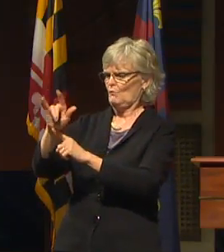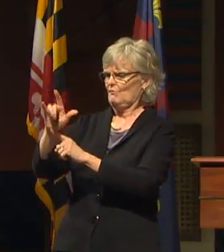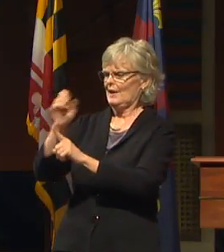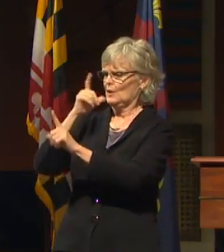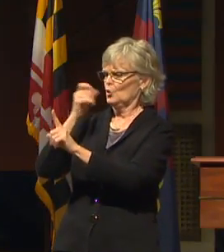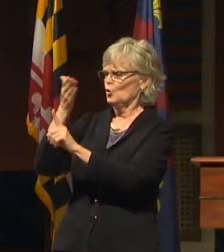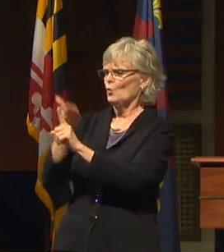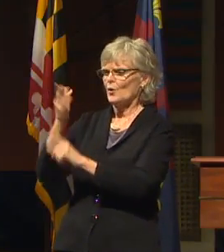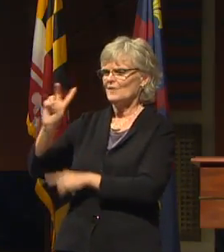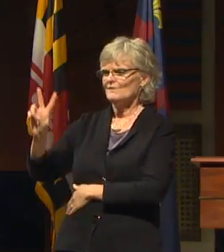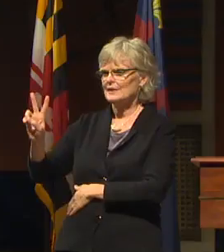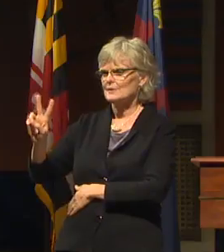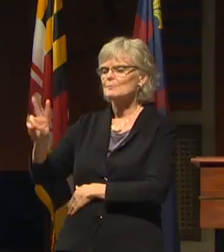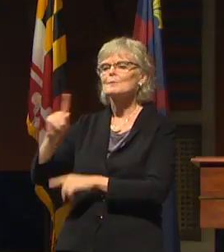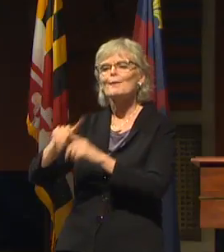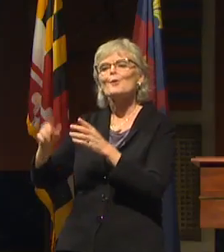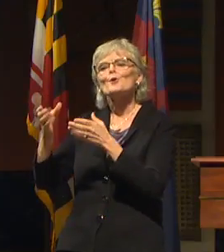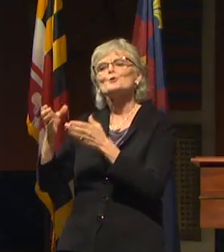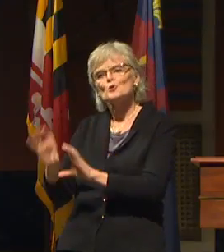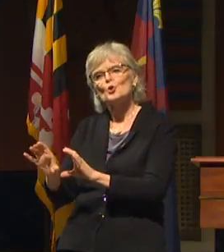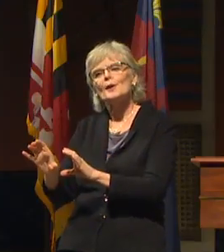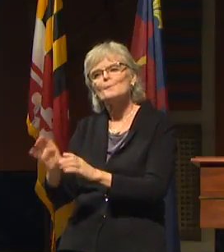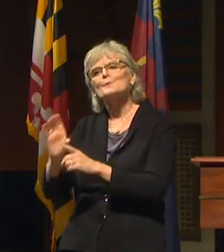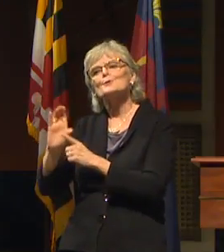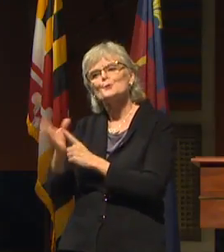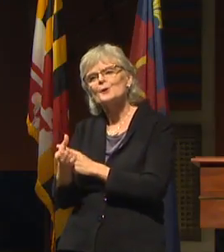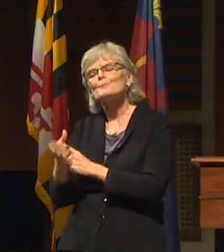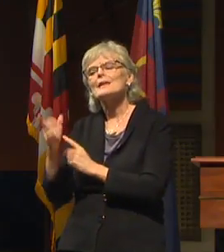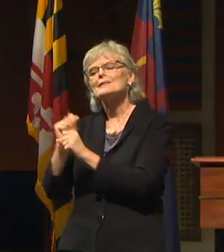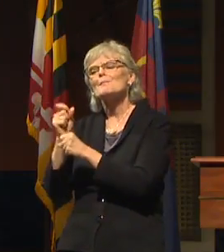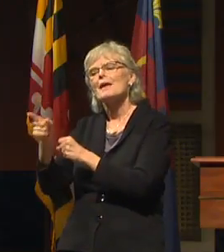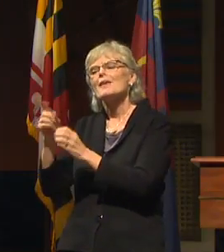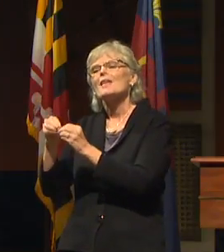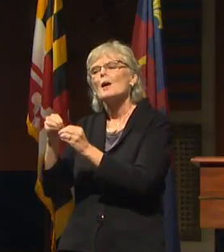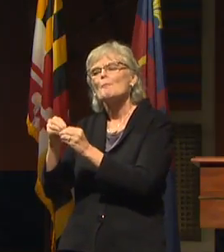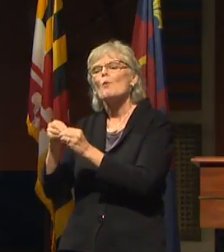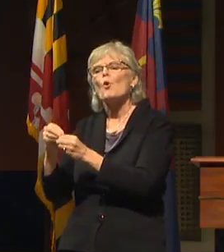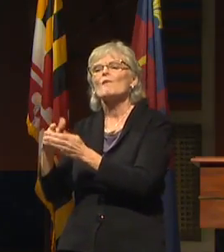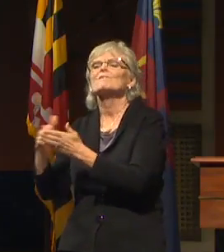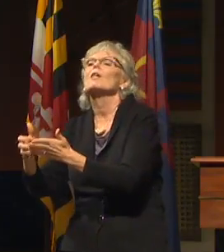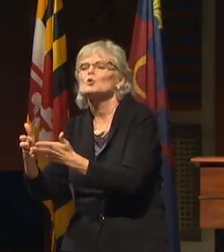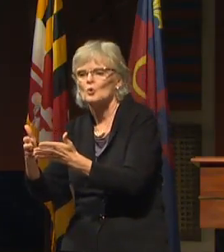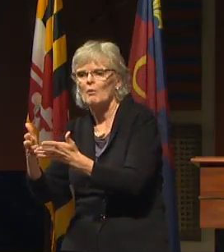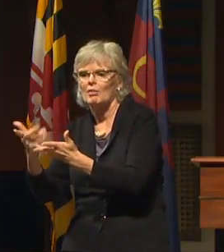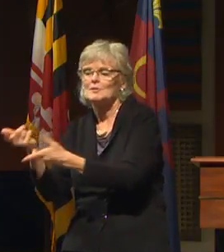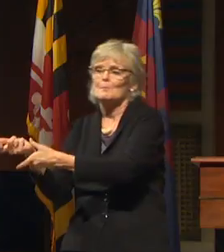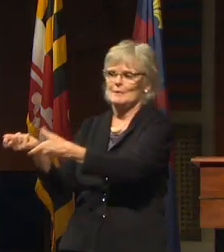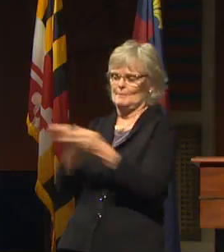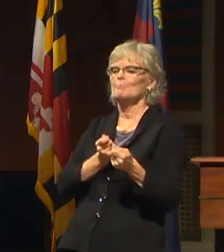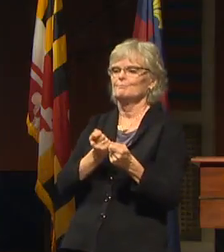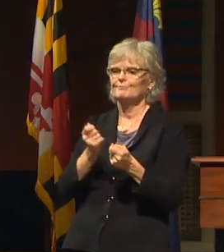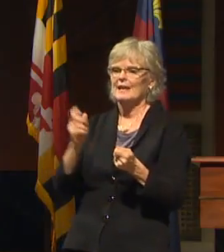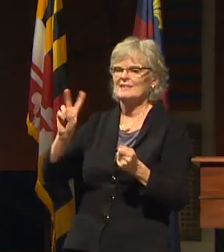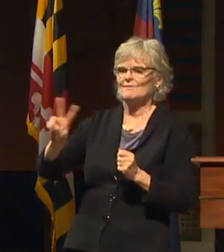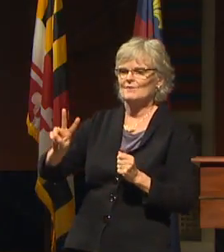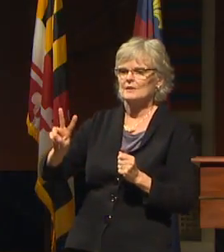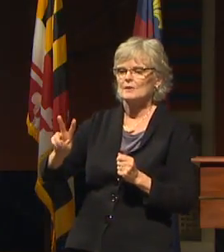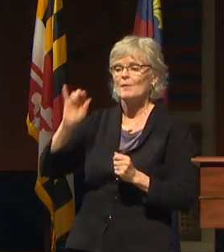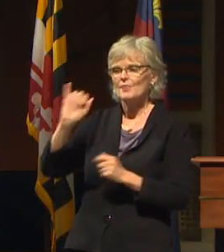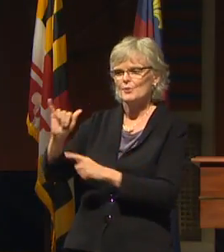trafficking victims, there are circumstances that cause someone to be more vulnerable to victimization in human trafficking. Unfortunately,